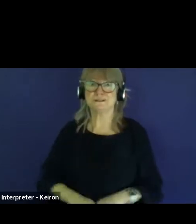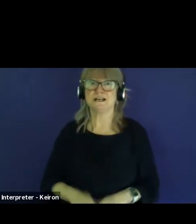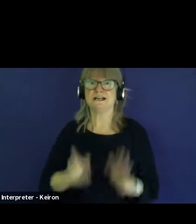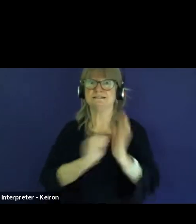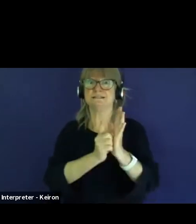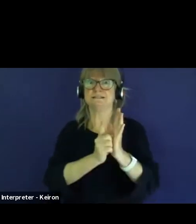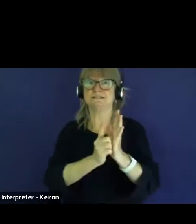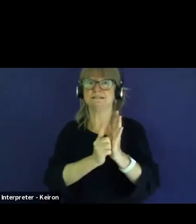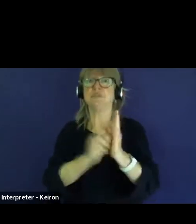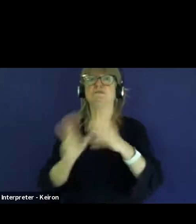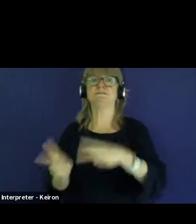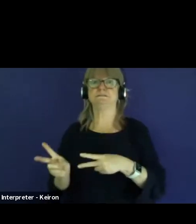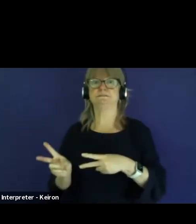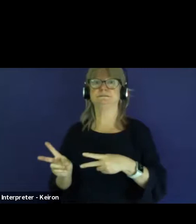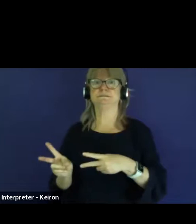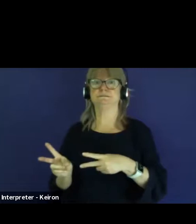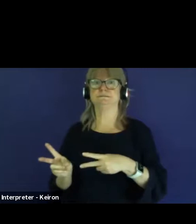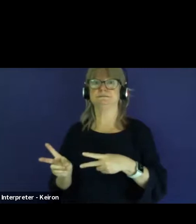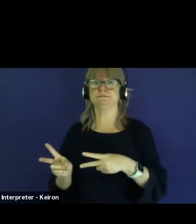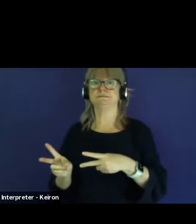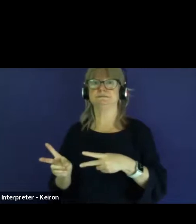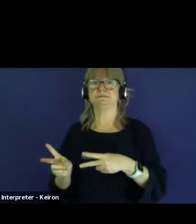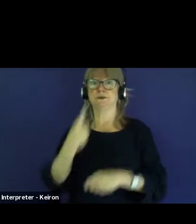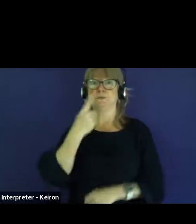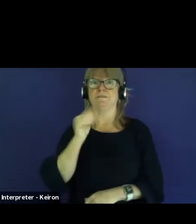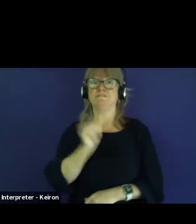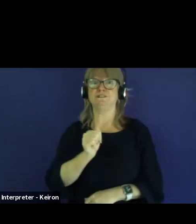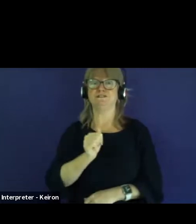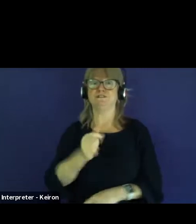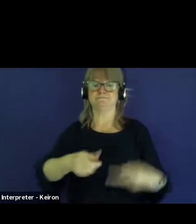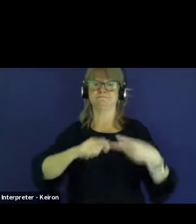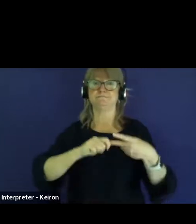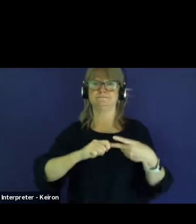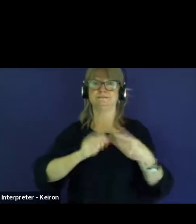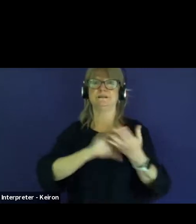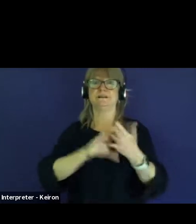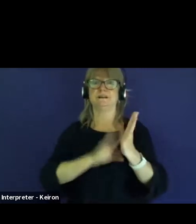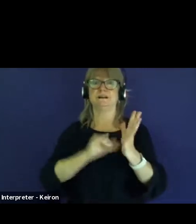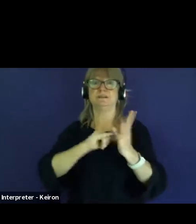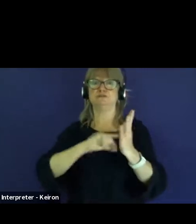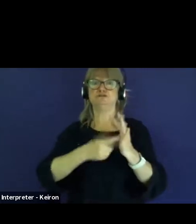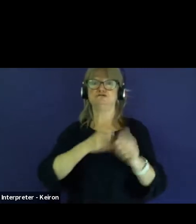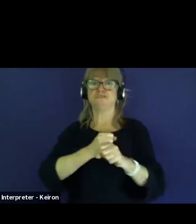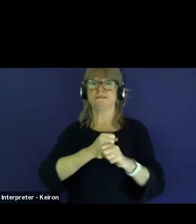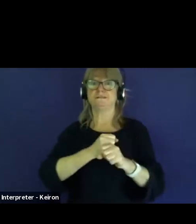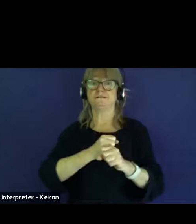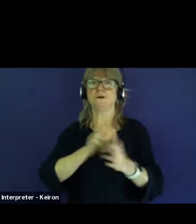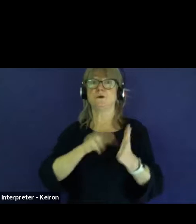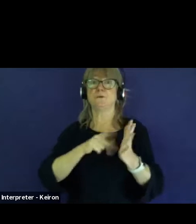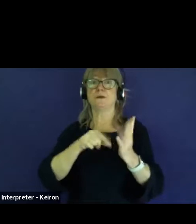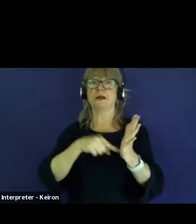And that's rest. It's our first exercise down. Our next one is our hamstring walkout. So remember this